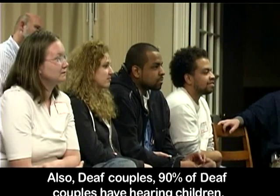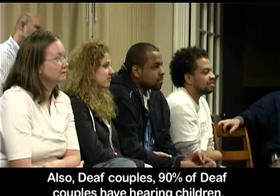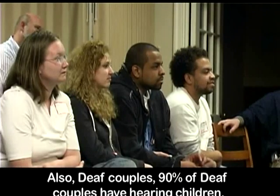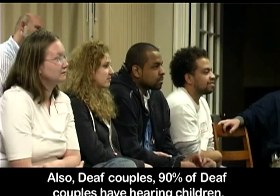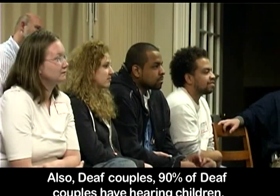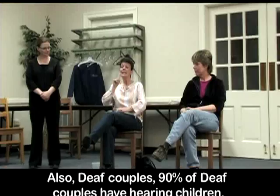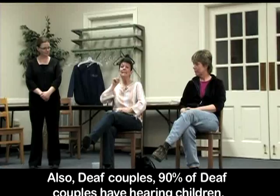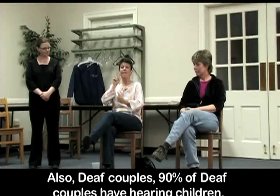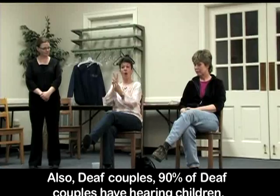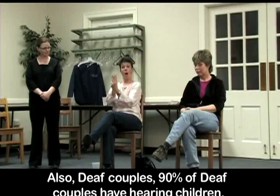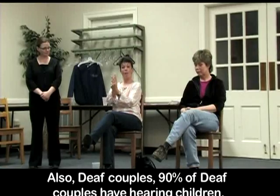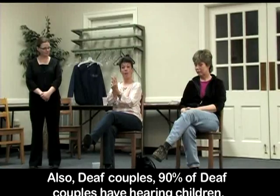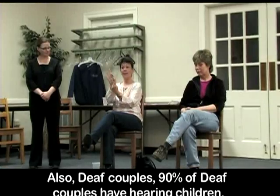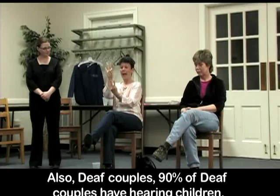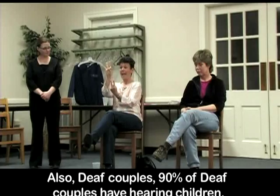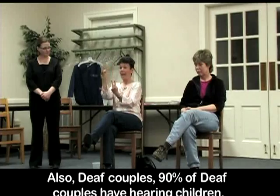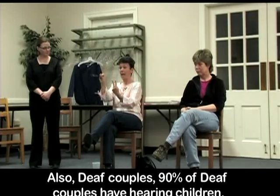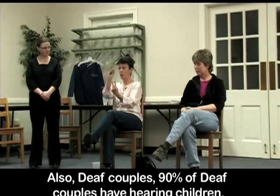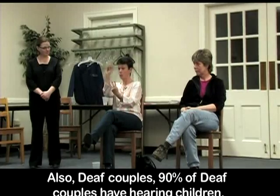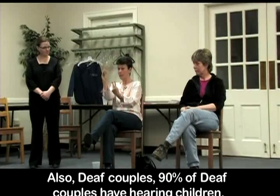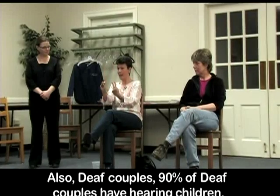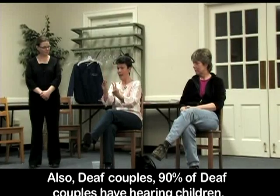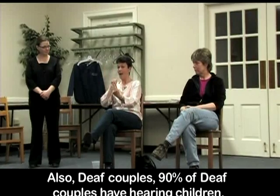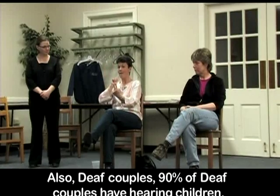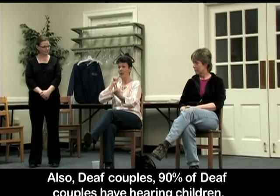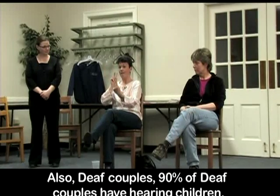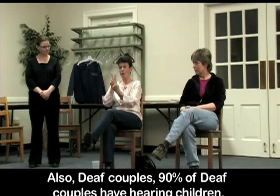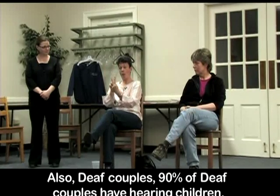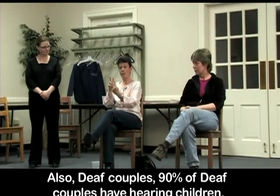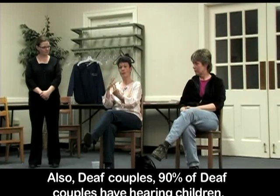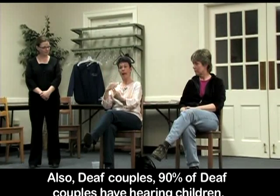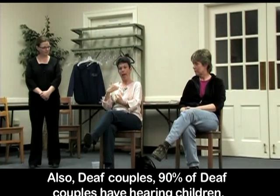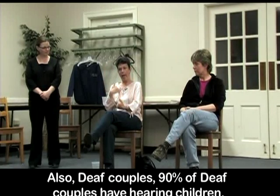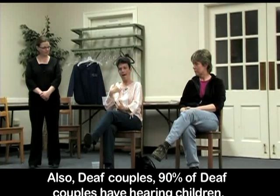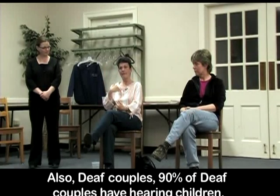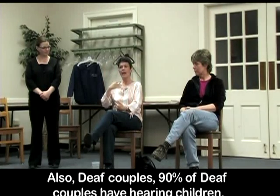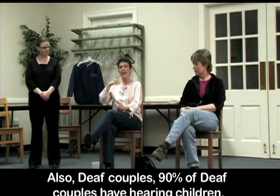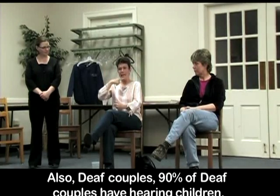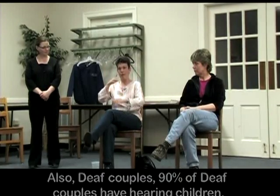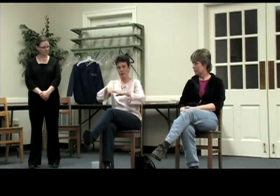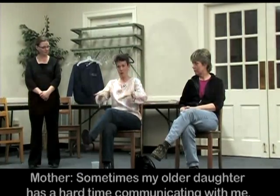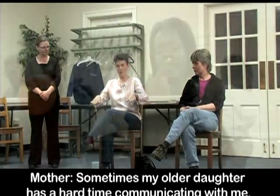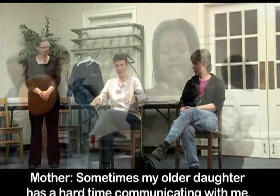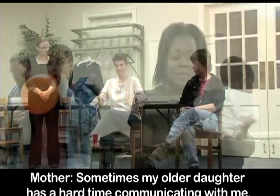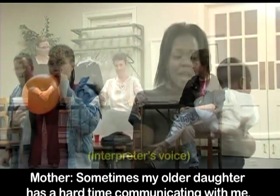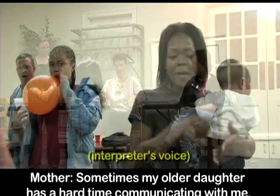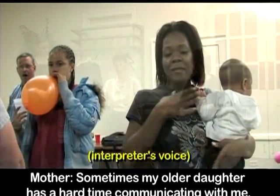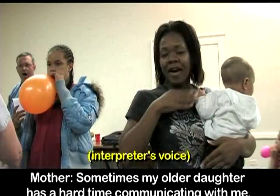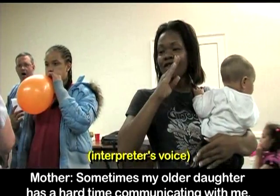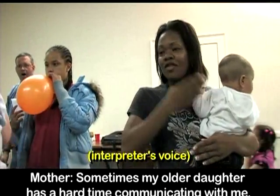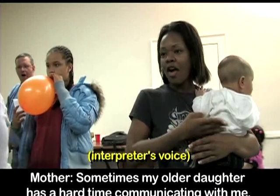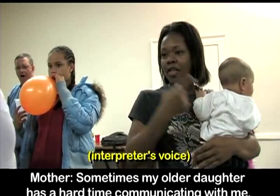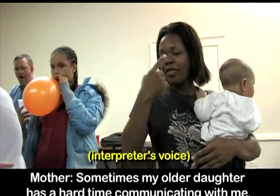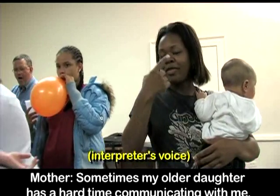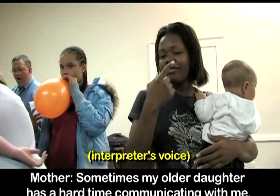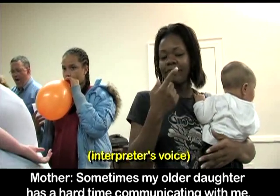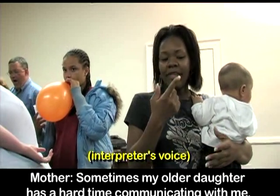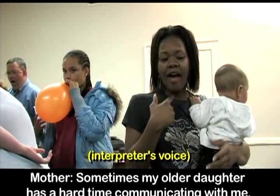Also, deaf couples, 90% of deaf couples have hearing children. Sometimes my older daughter has a